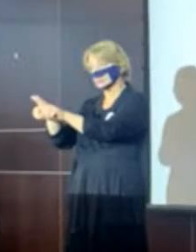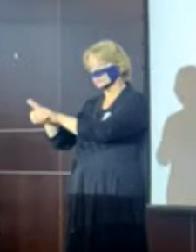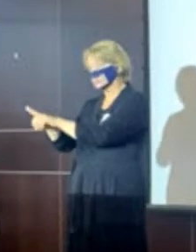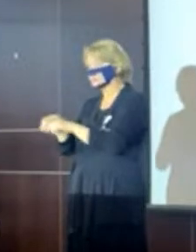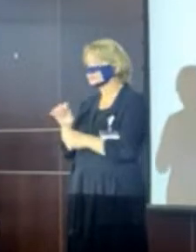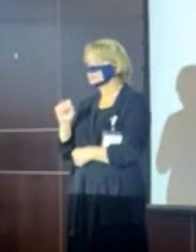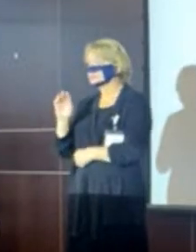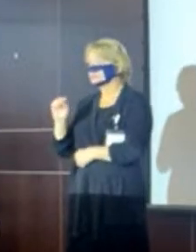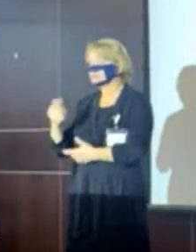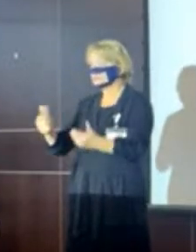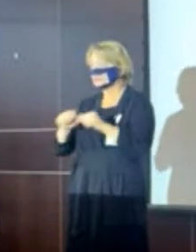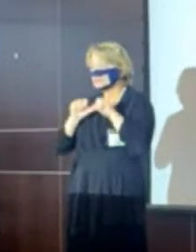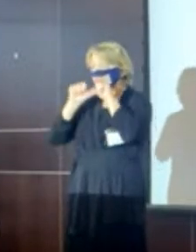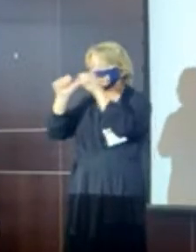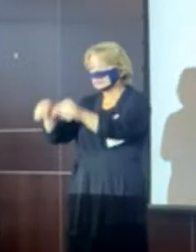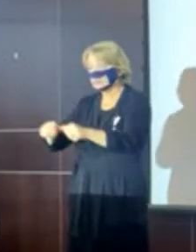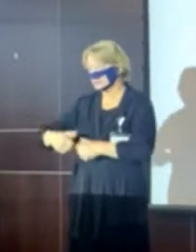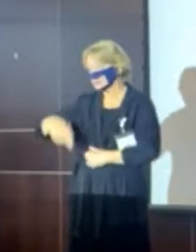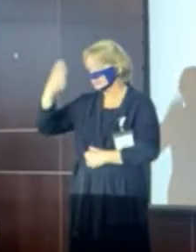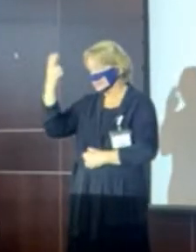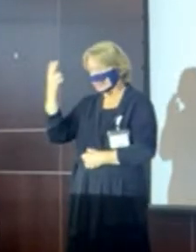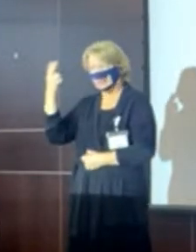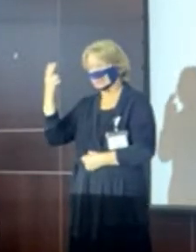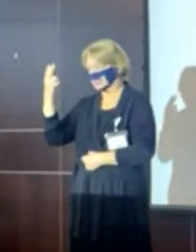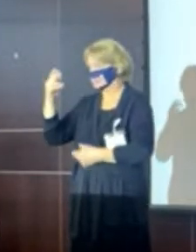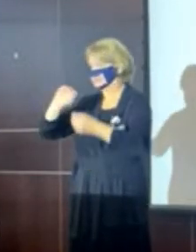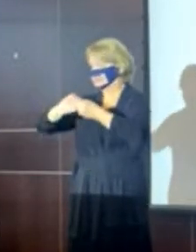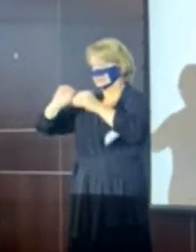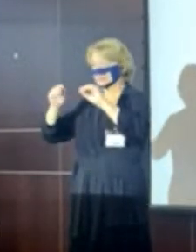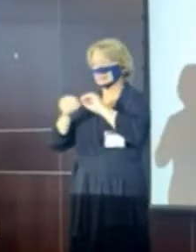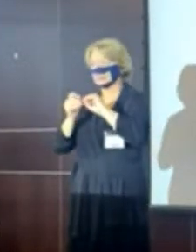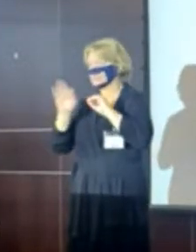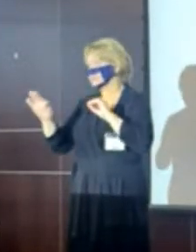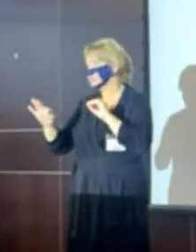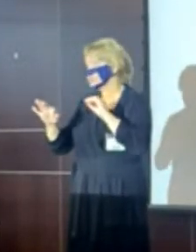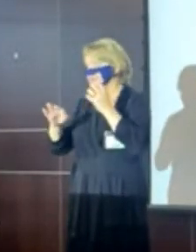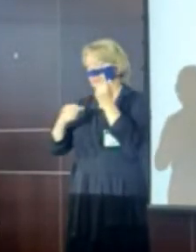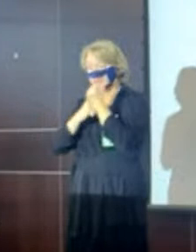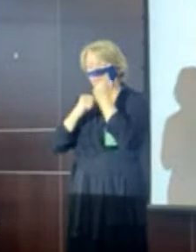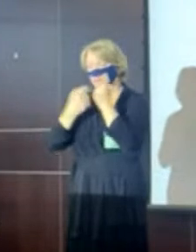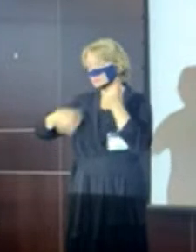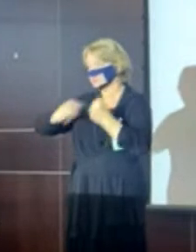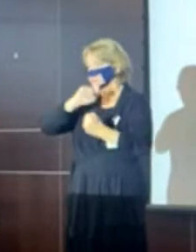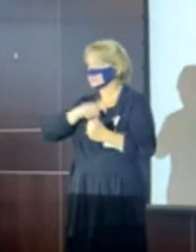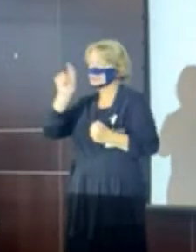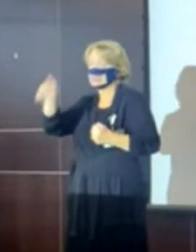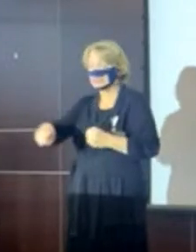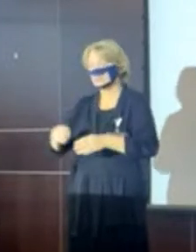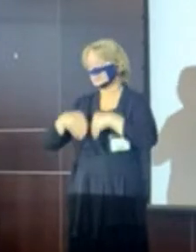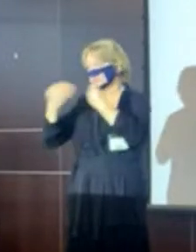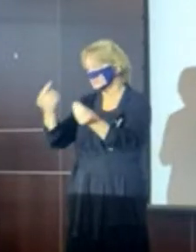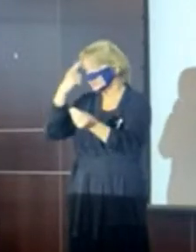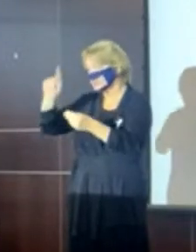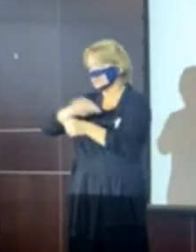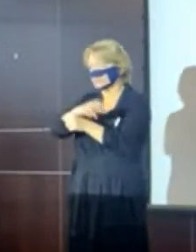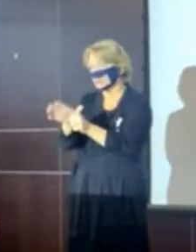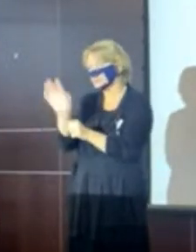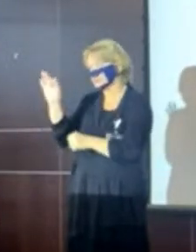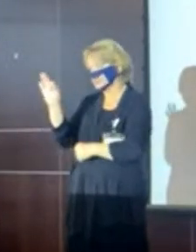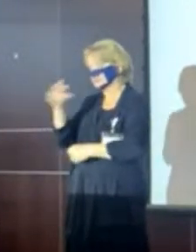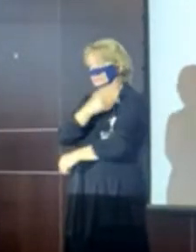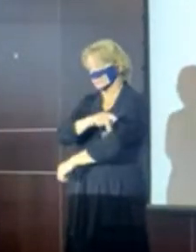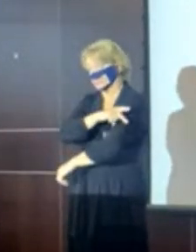a fairly high amount of support we have to provide for the COVID-19 patients, and we'll continue to do